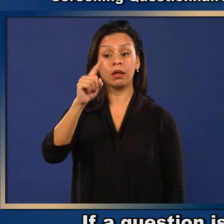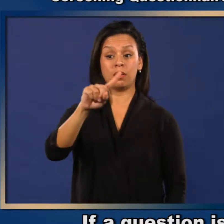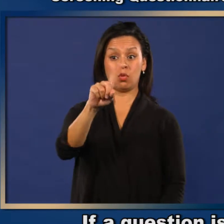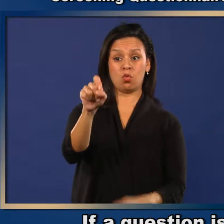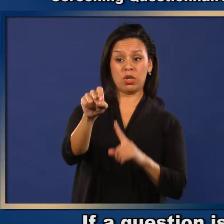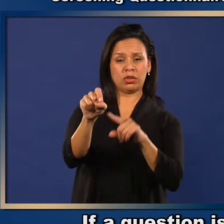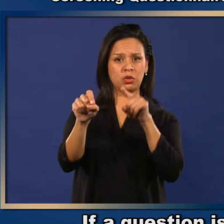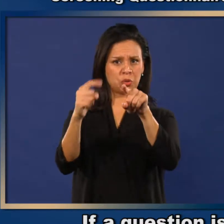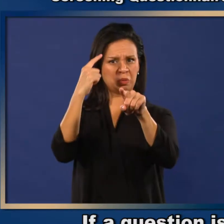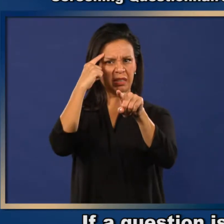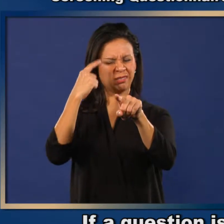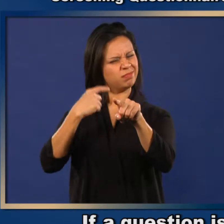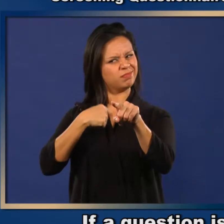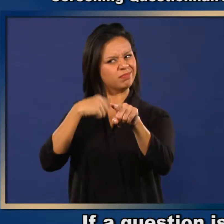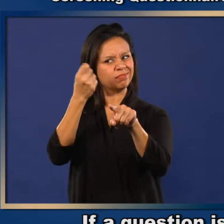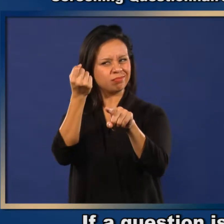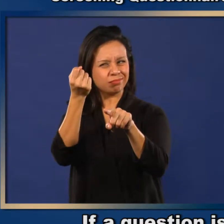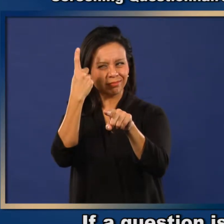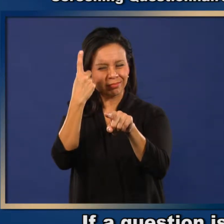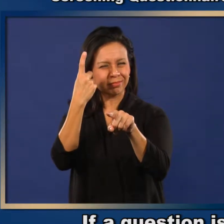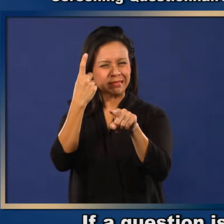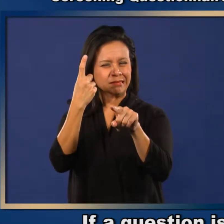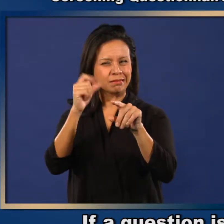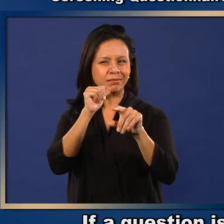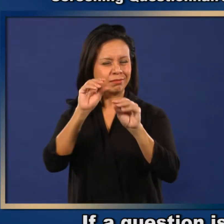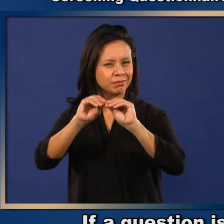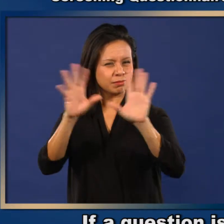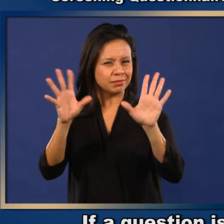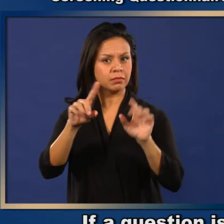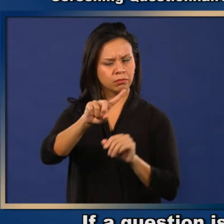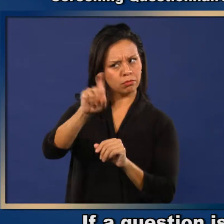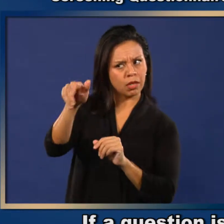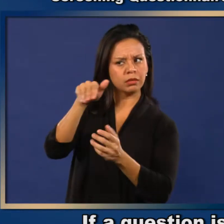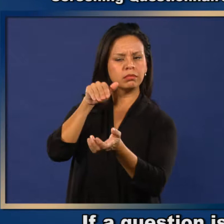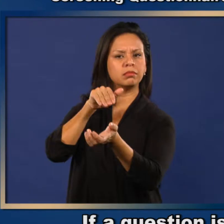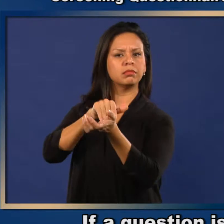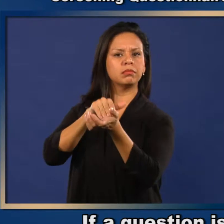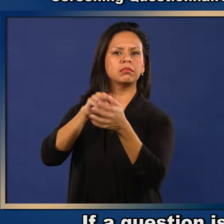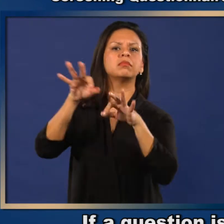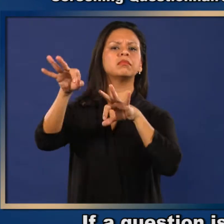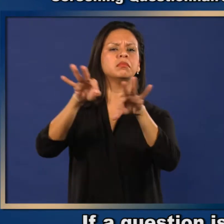clear, please ask your health care provider to explain it.